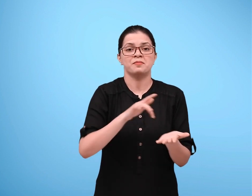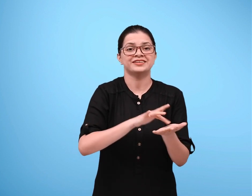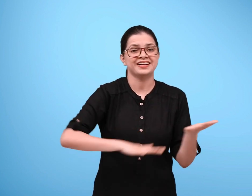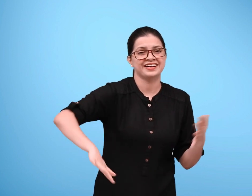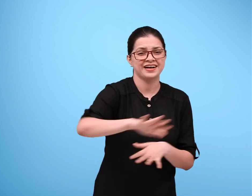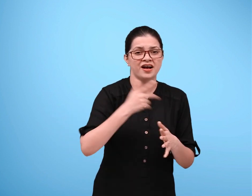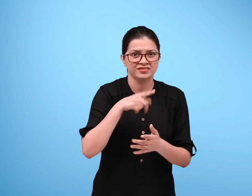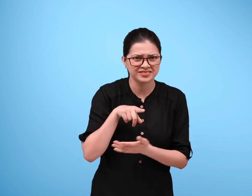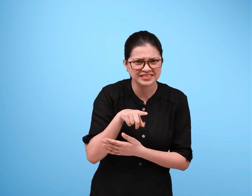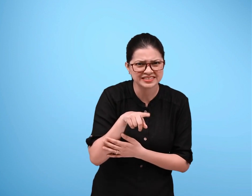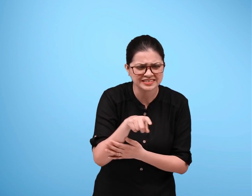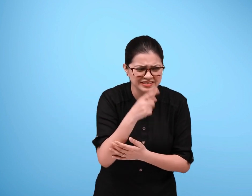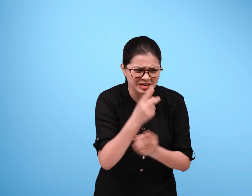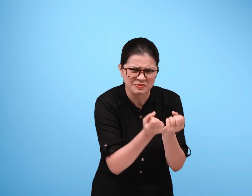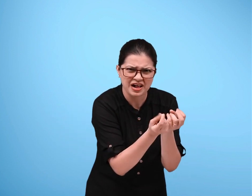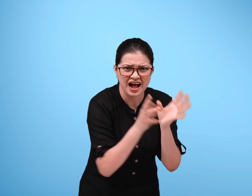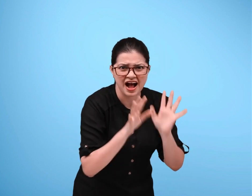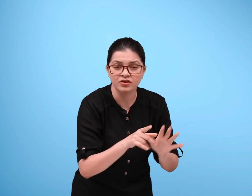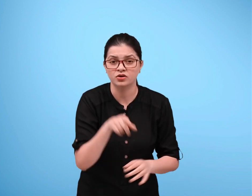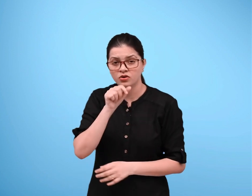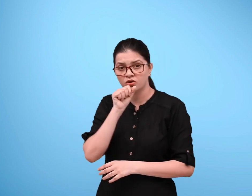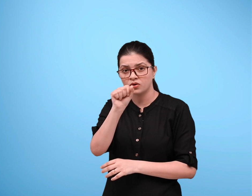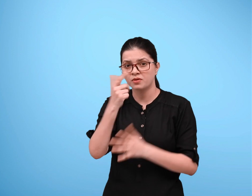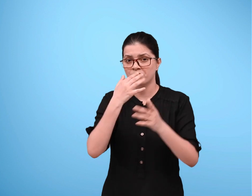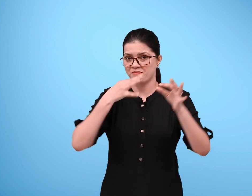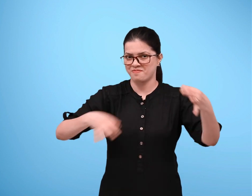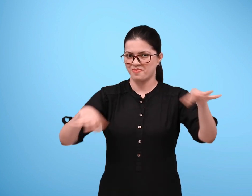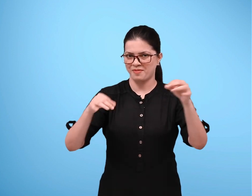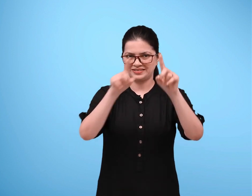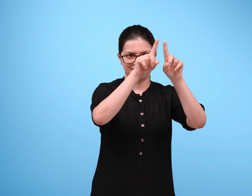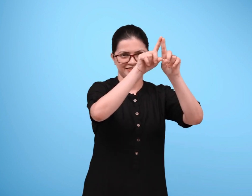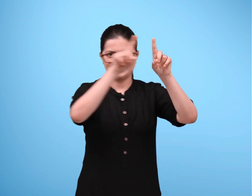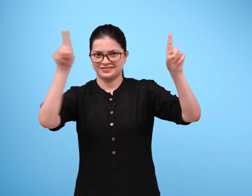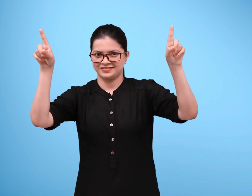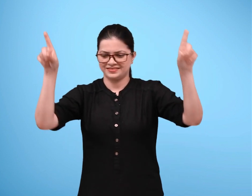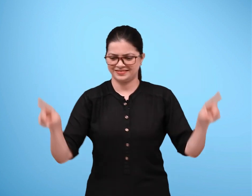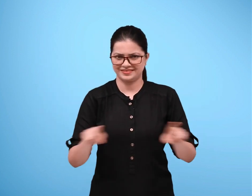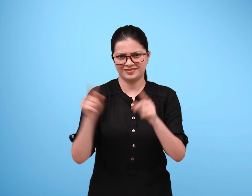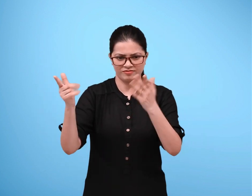Spread a large sheet of white paper on the ground and keep a little sugar on it.